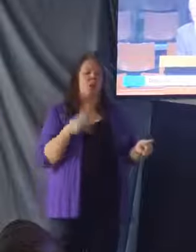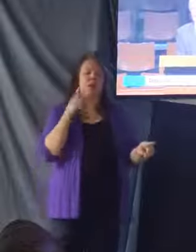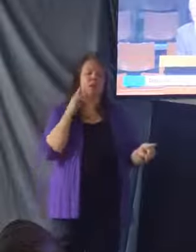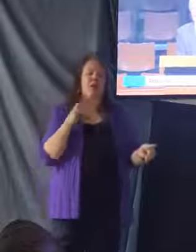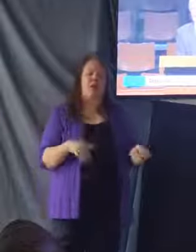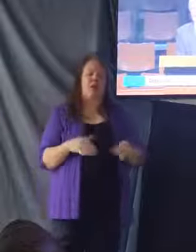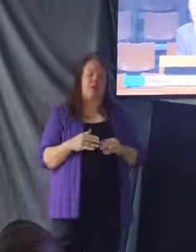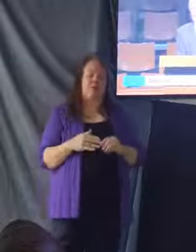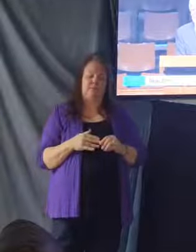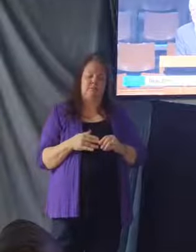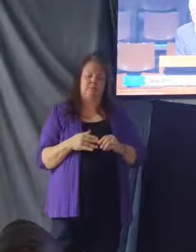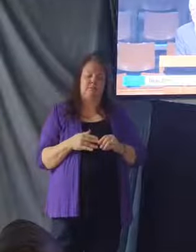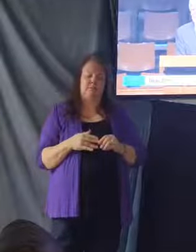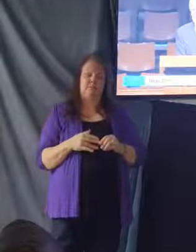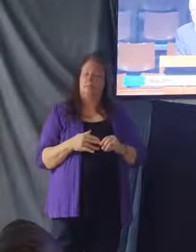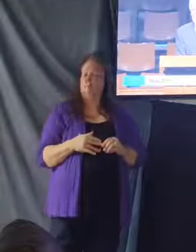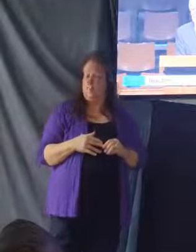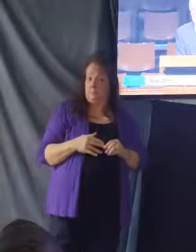that.